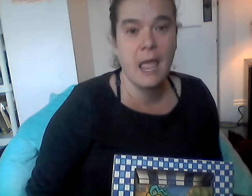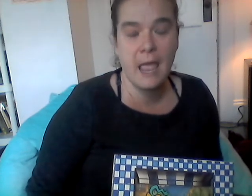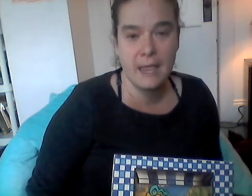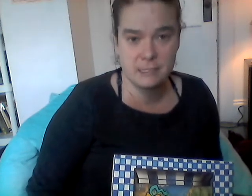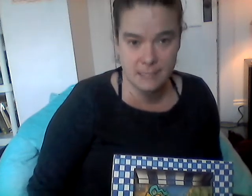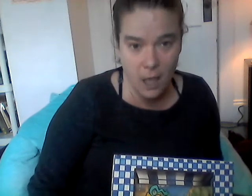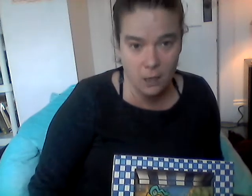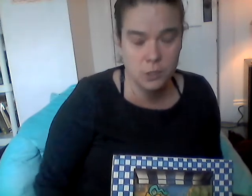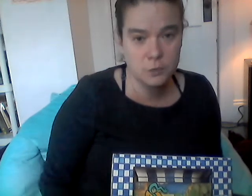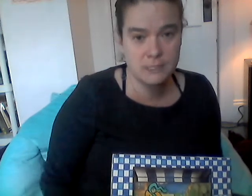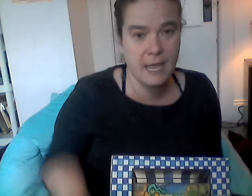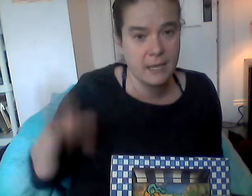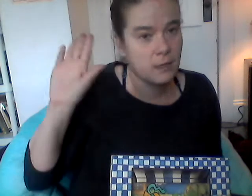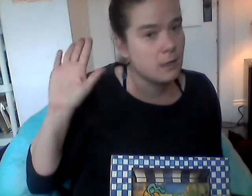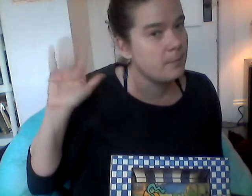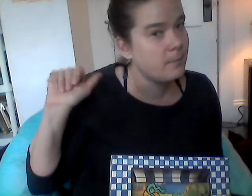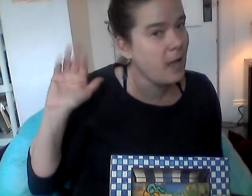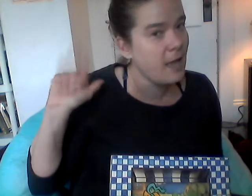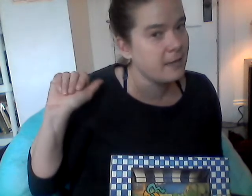ASL, you say bye. Bye.